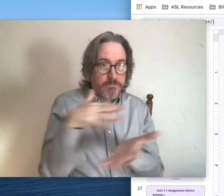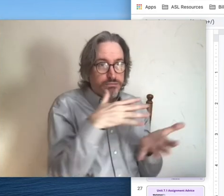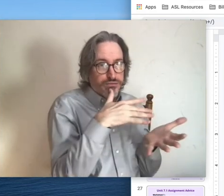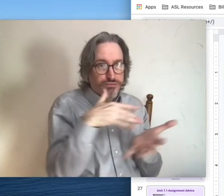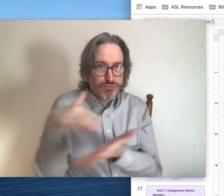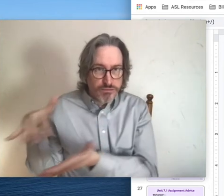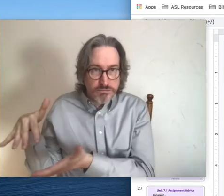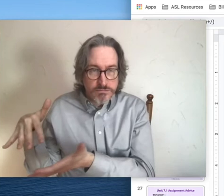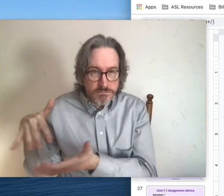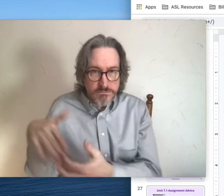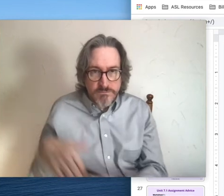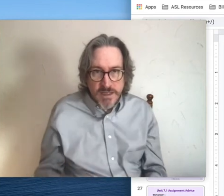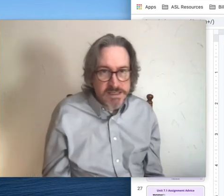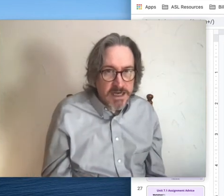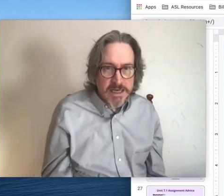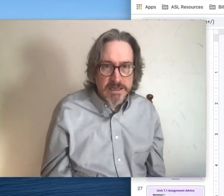studied